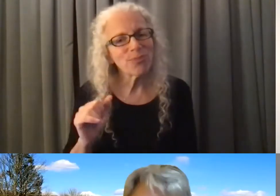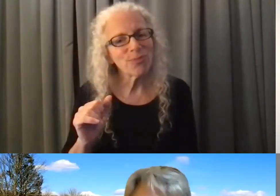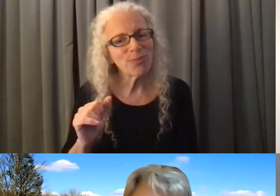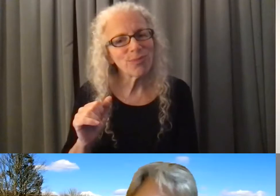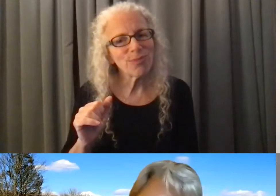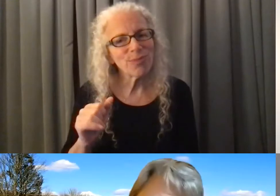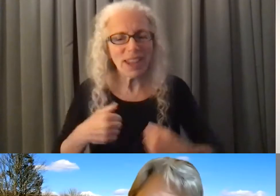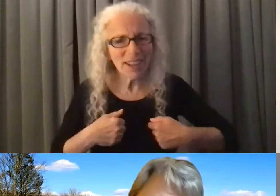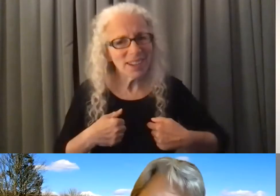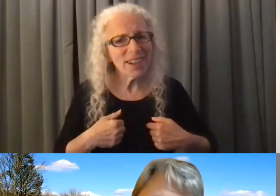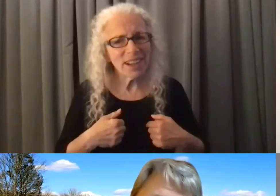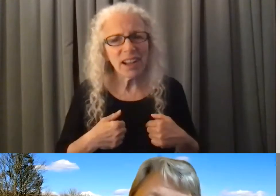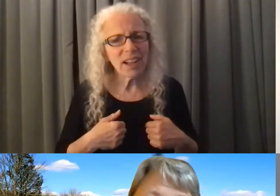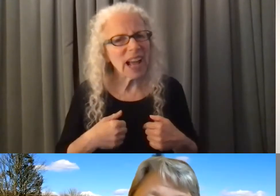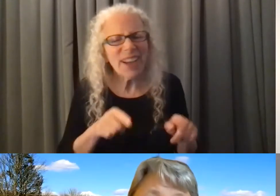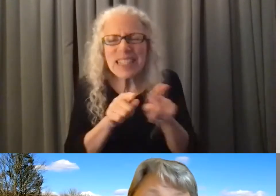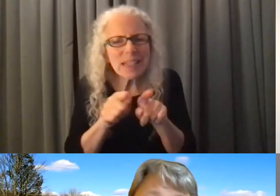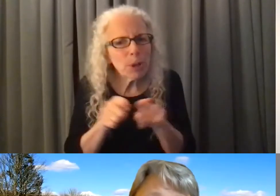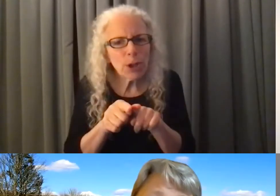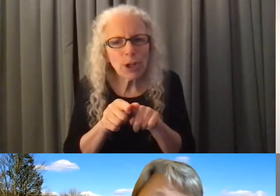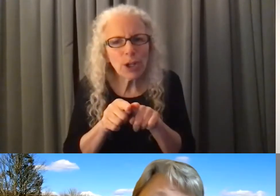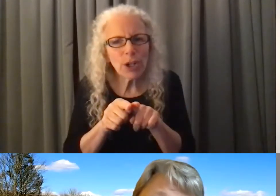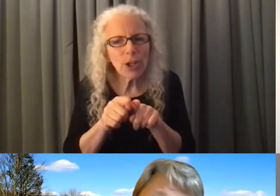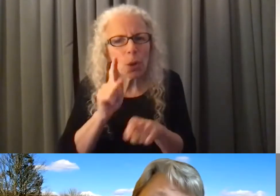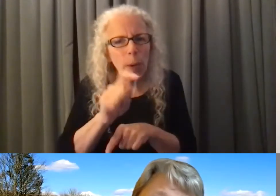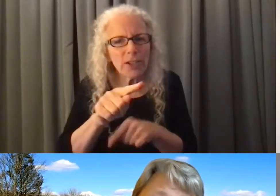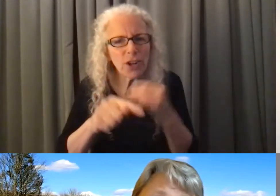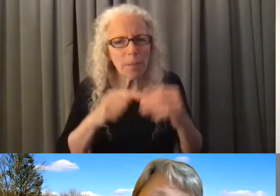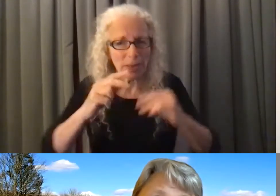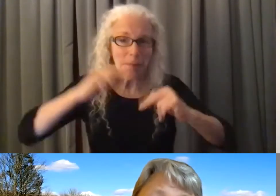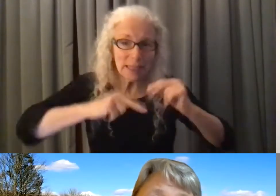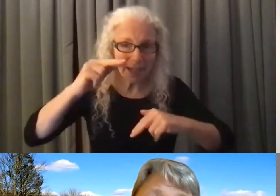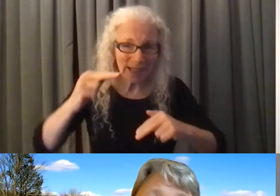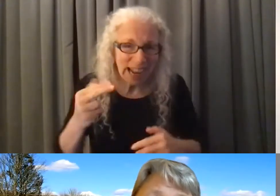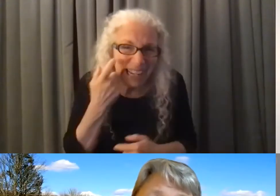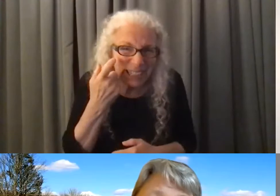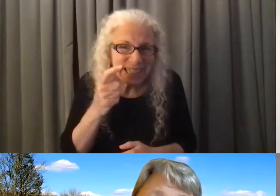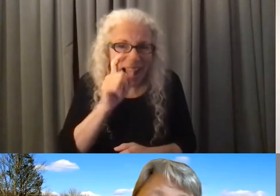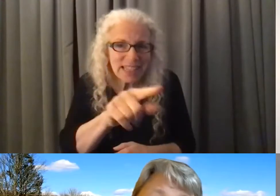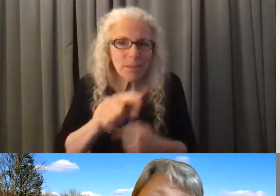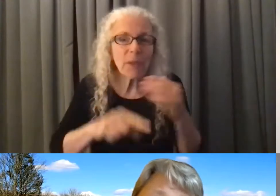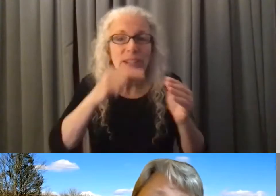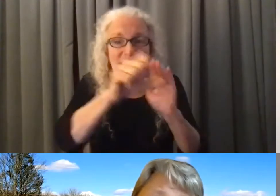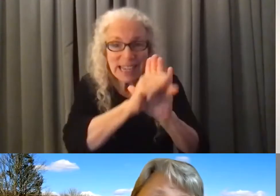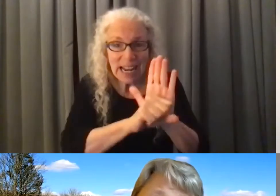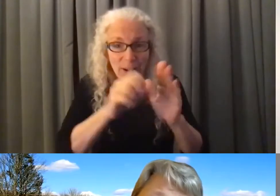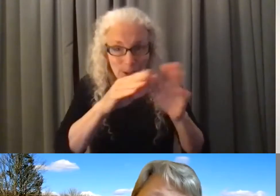question about the buildings being open. I had to pick up some equipment from